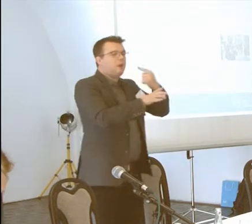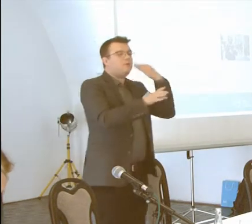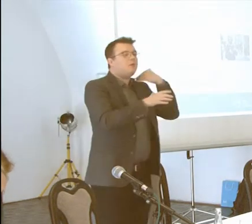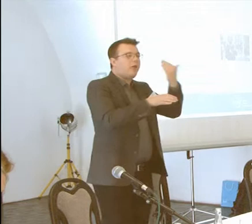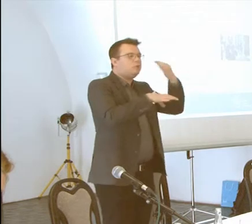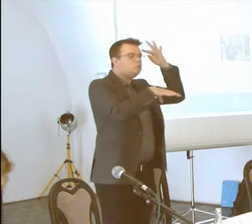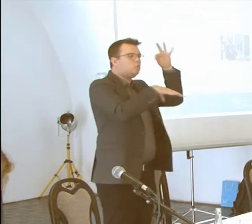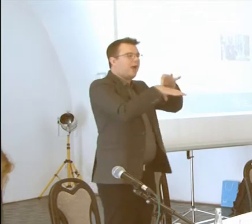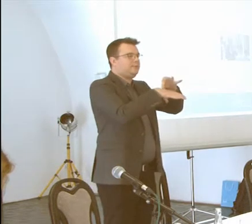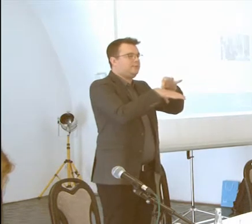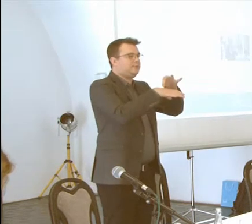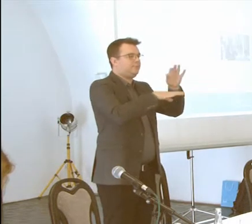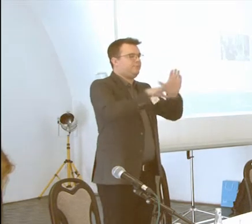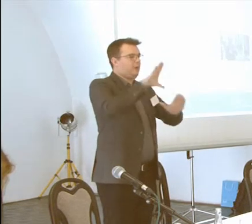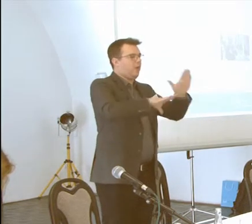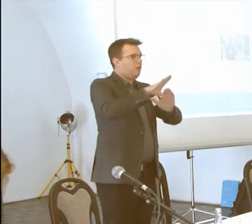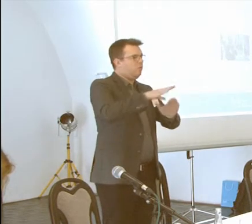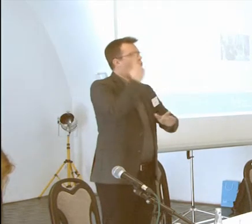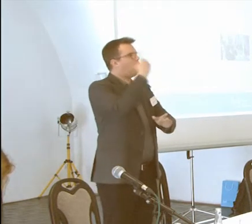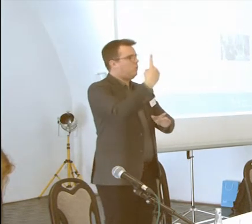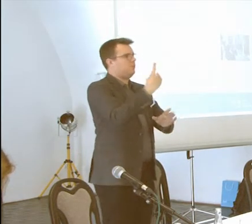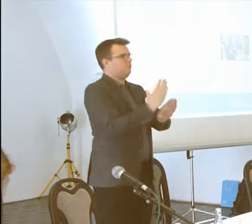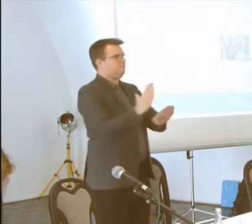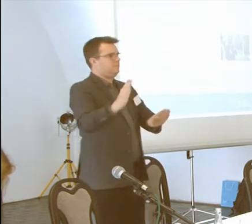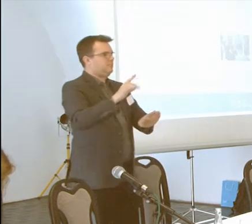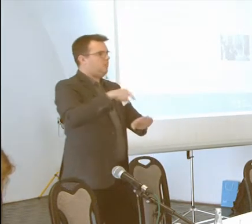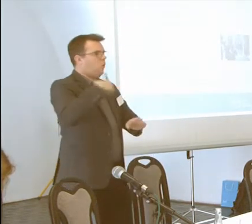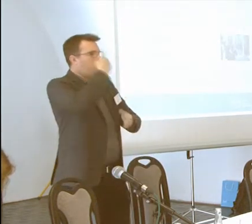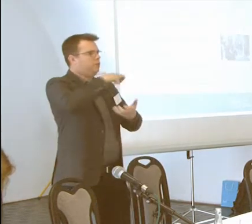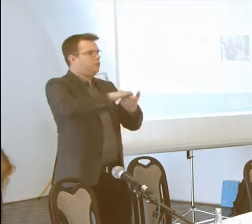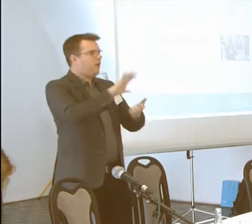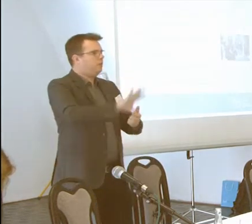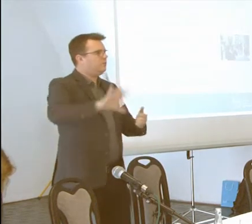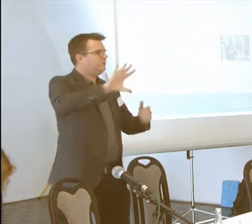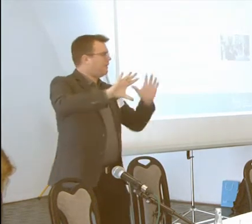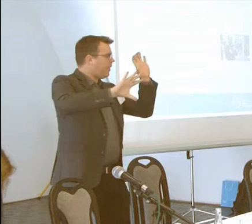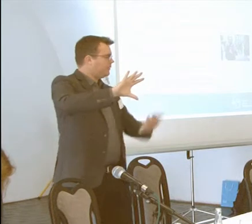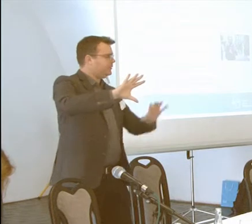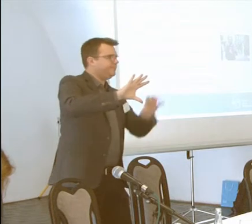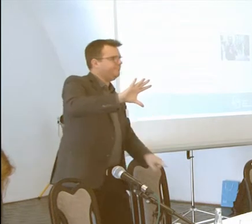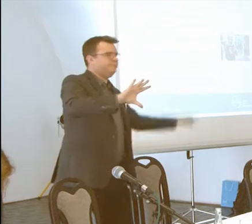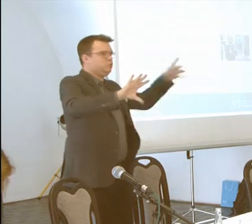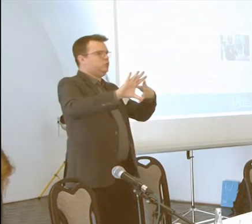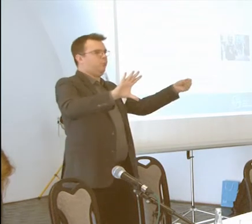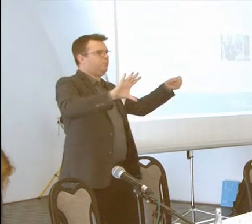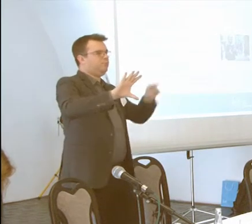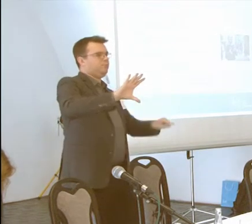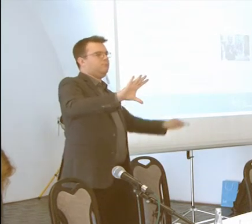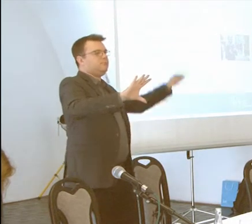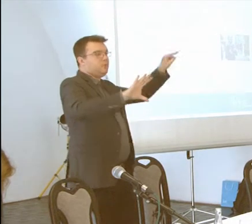As I said before, psychiatric treatment is only based in the capital, rest of Denmark. There